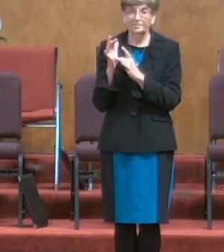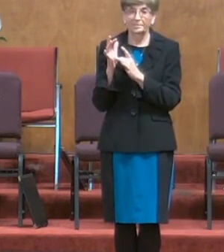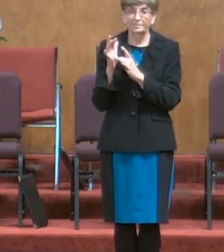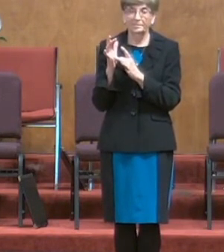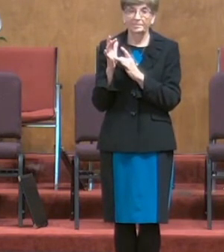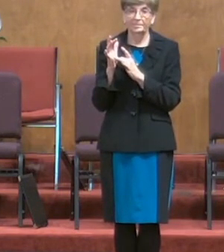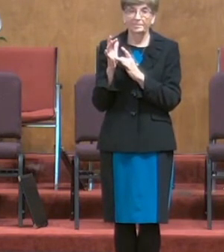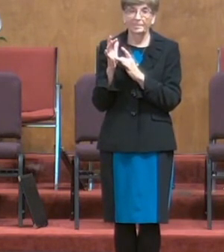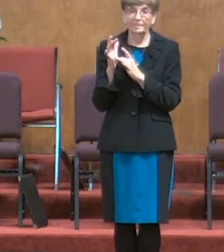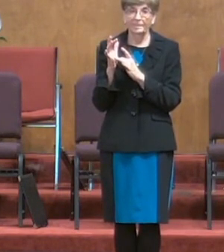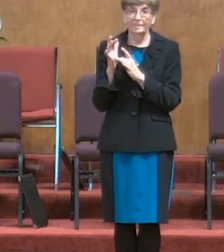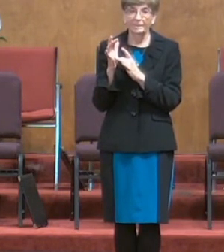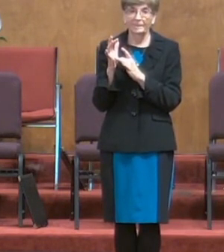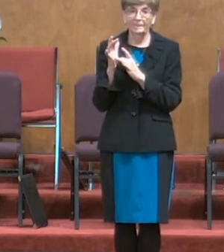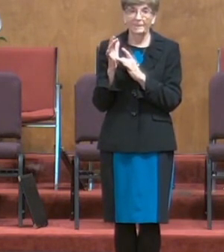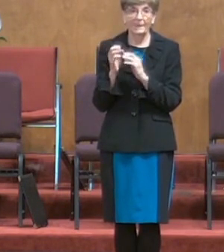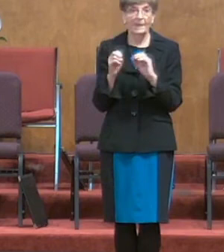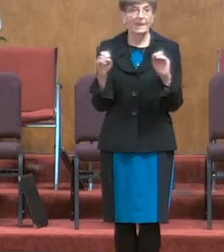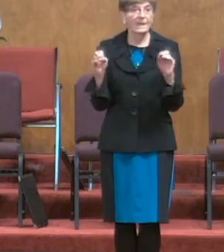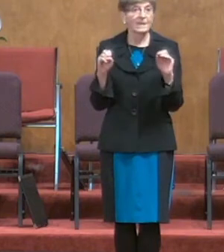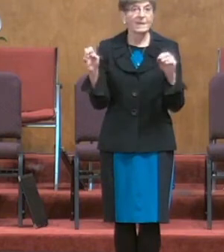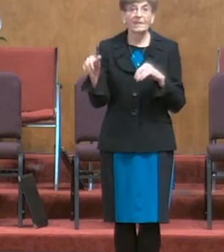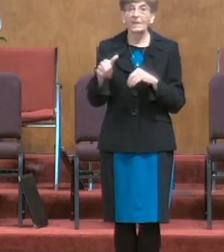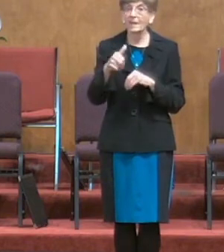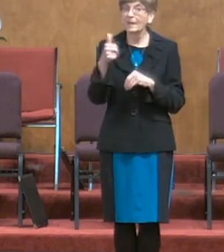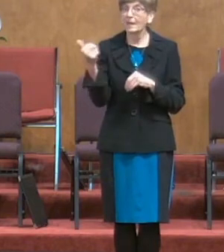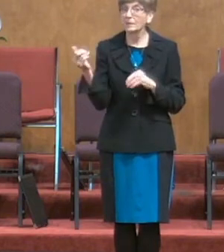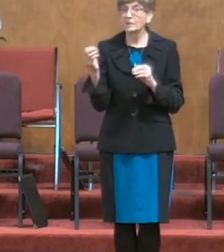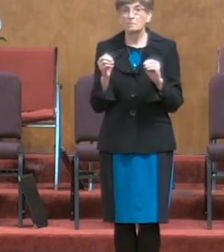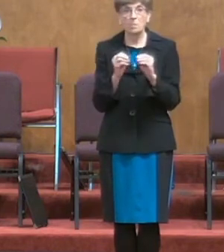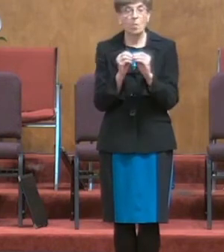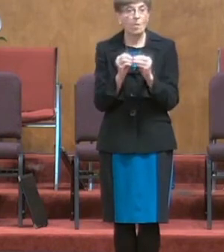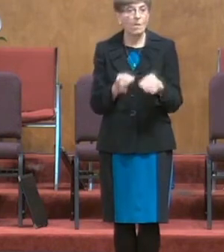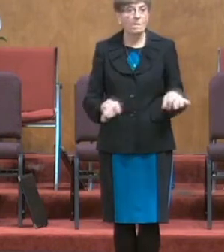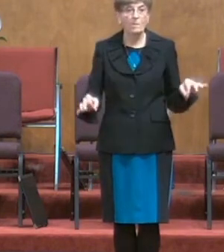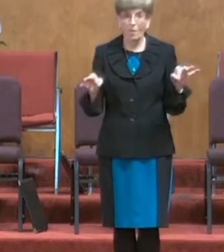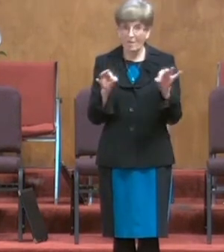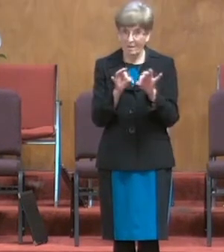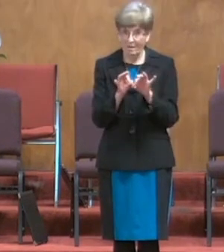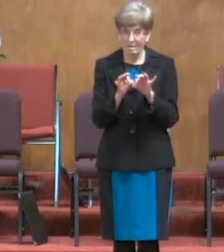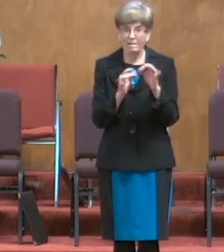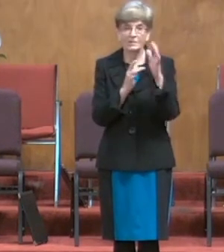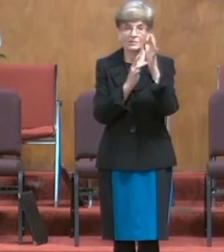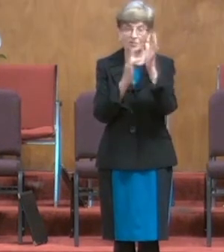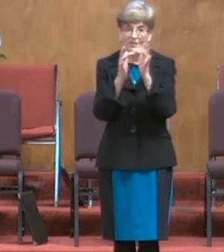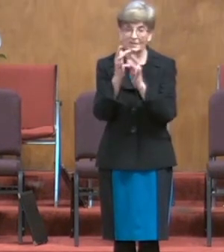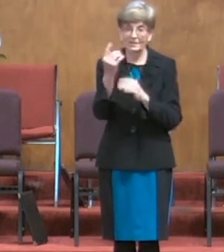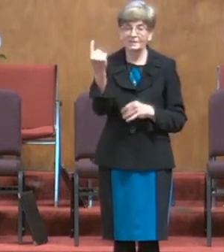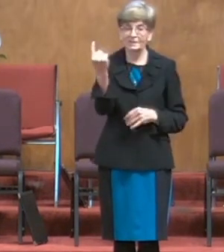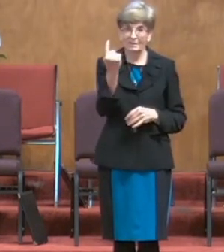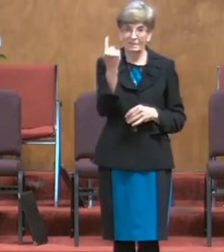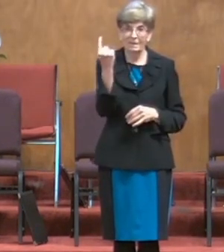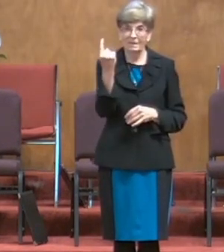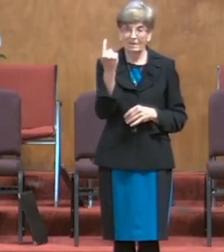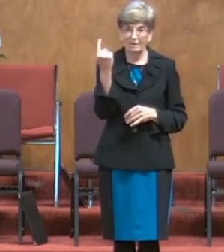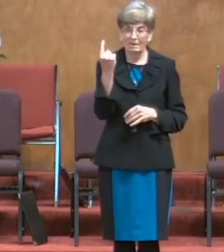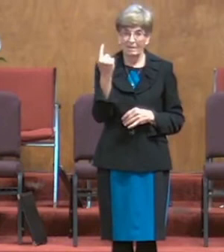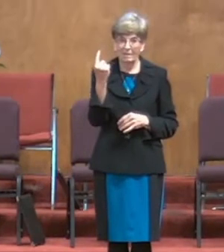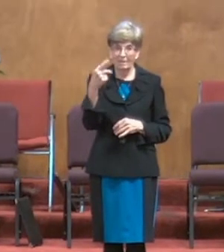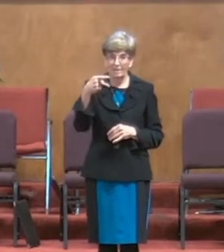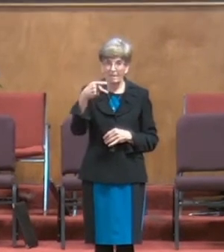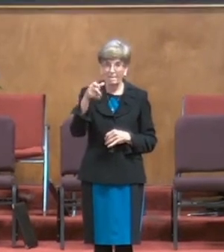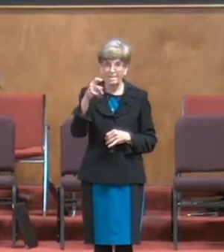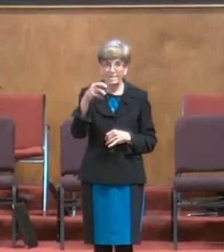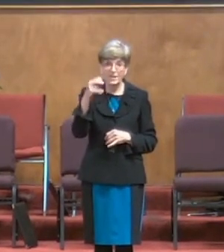My friends, nothing else matters but holding on to Jesus. Peter stepped out of the boat